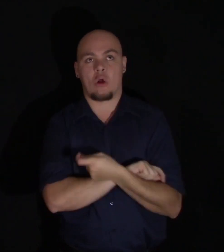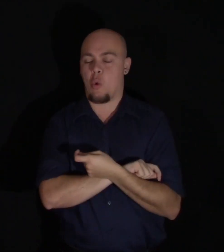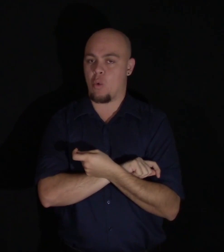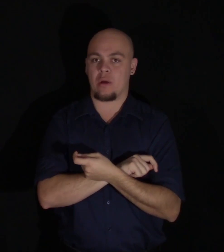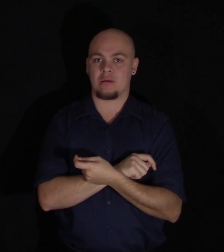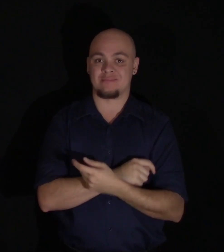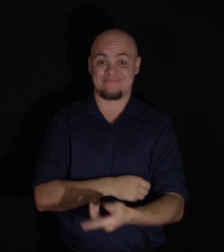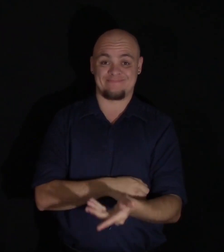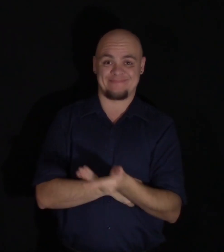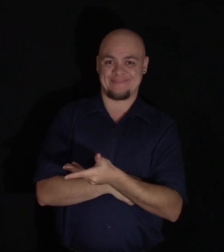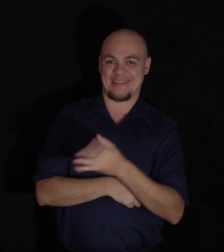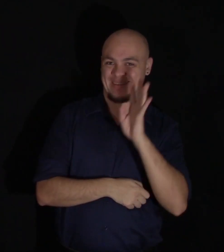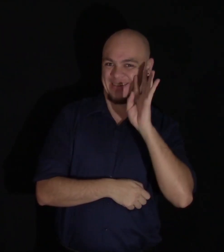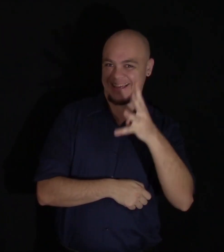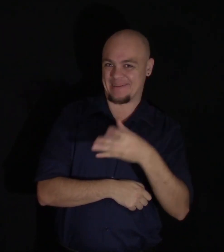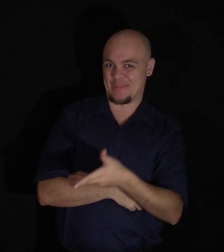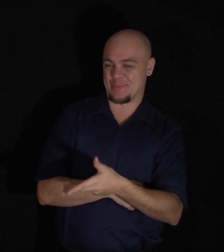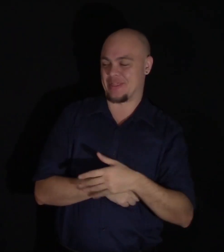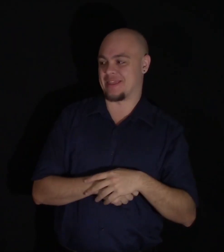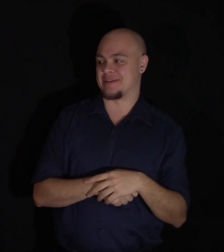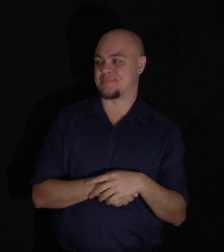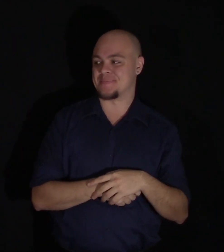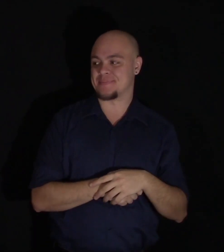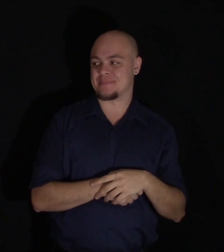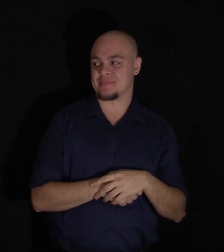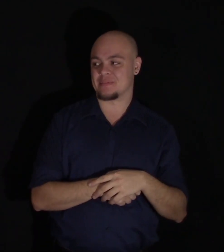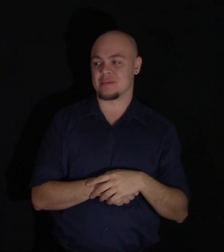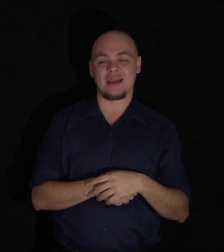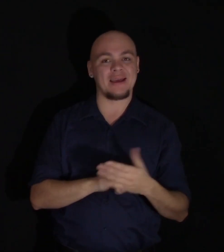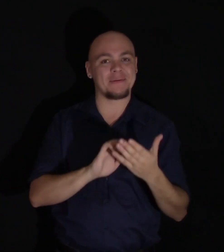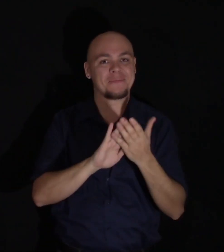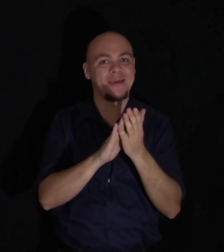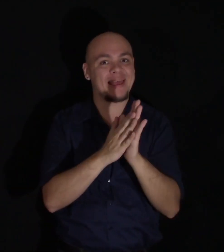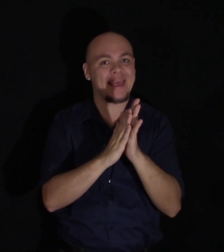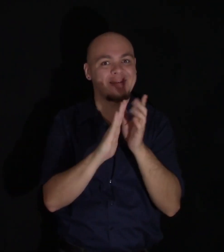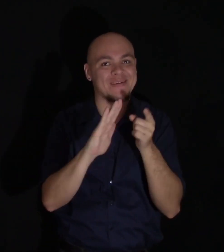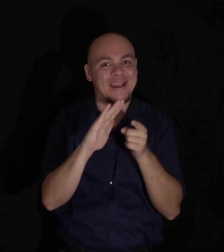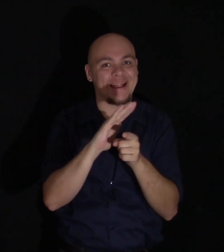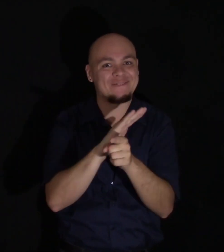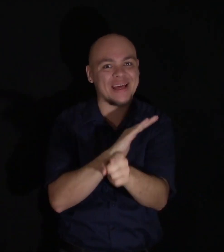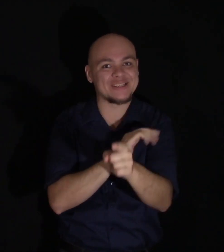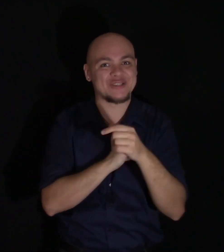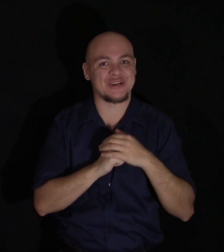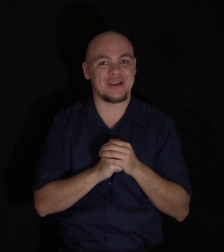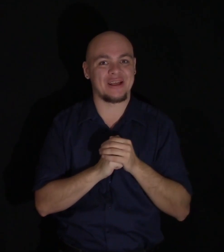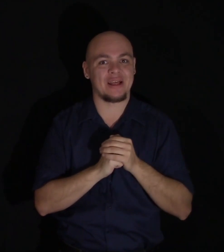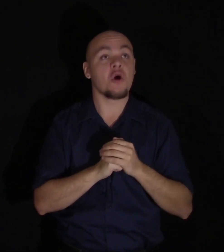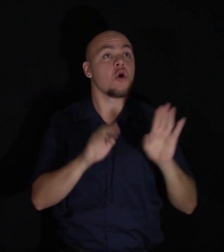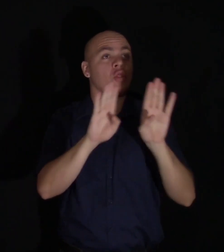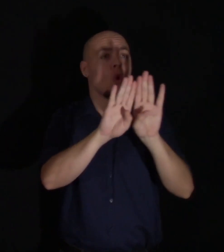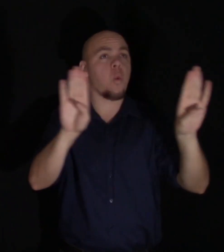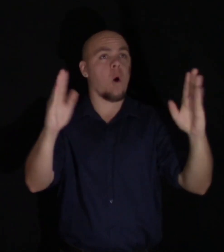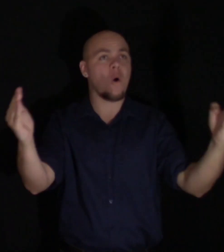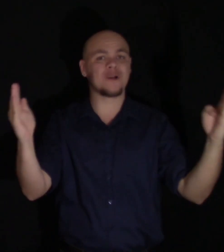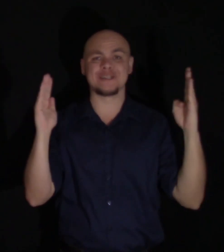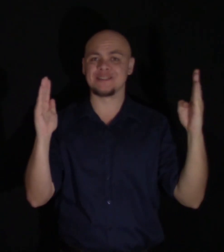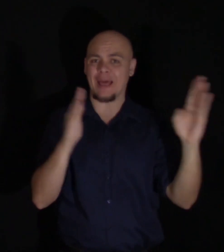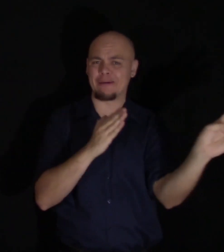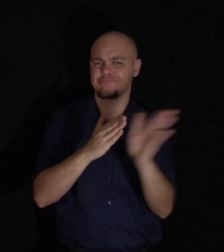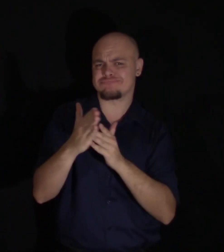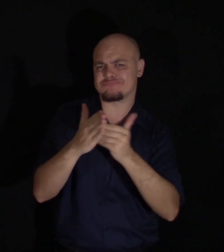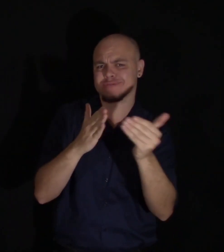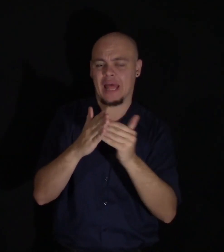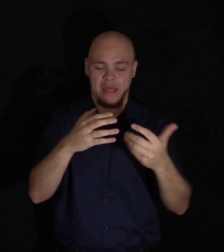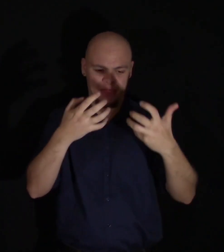this is what he came up with. He turned it into an adventure for the kids. He painted the walls and he painted the machine, and he got